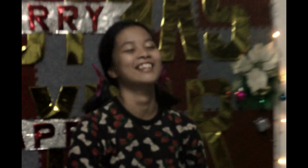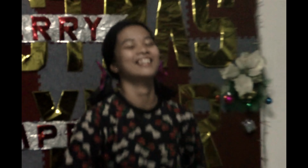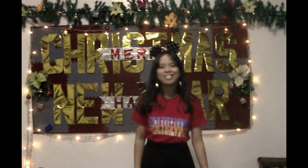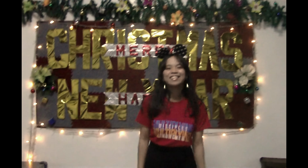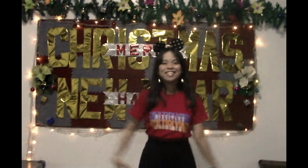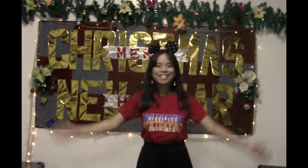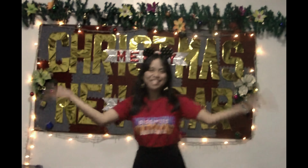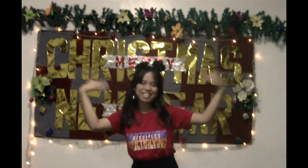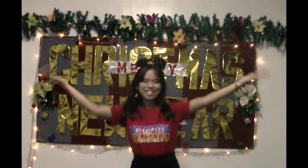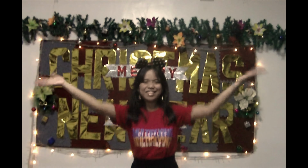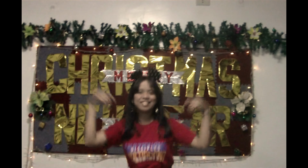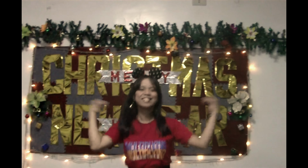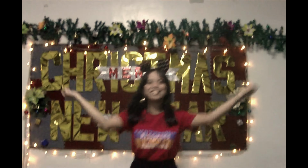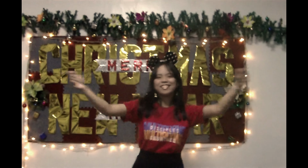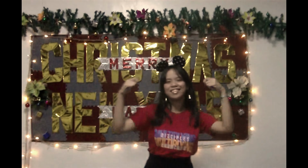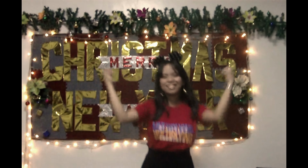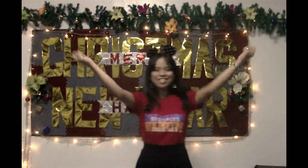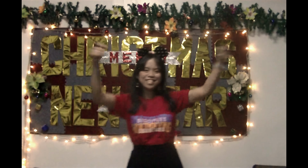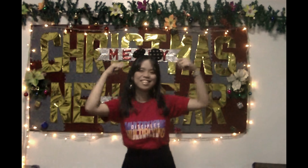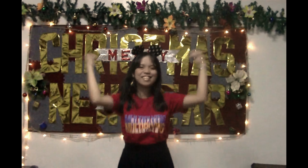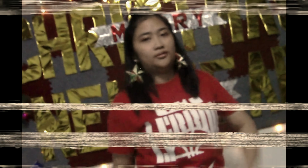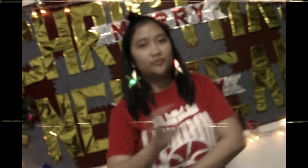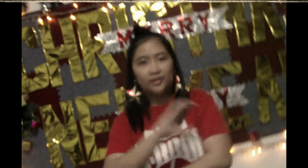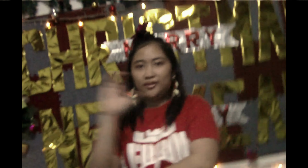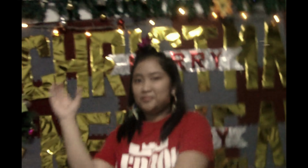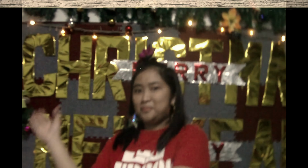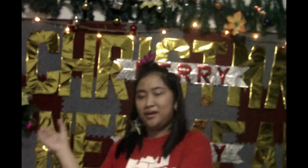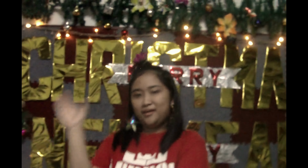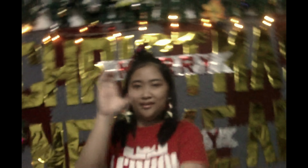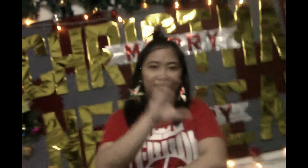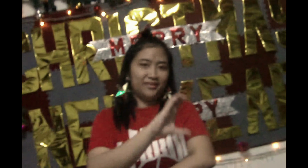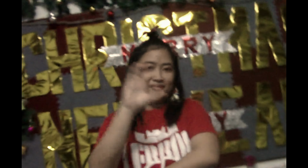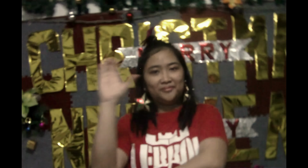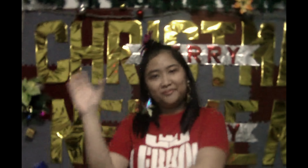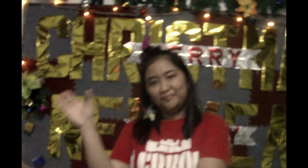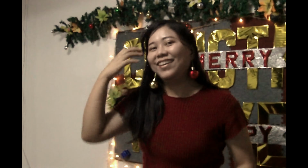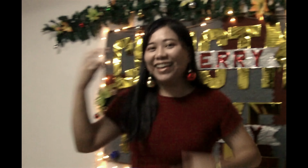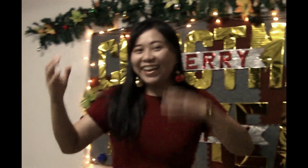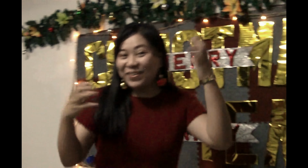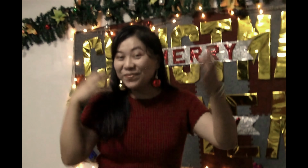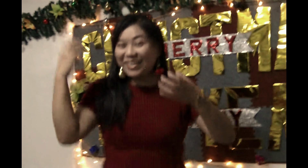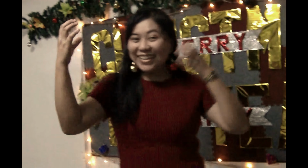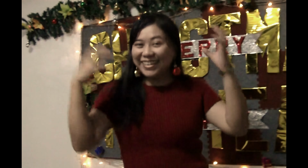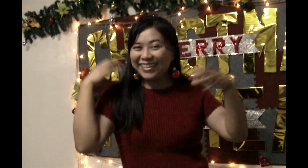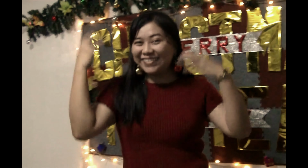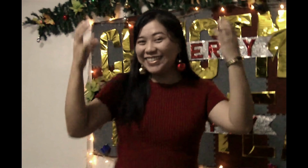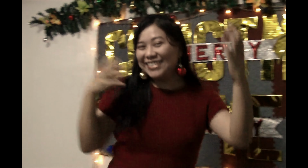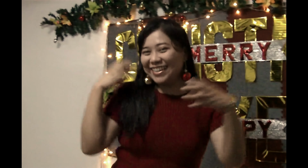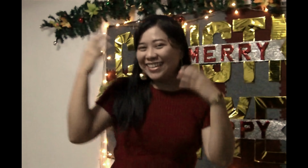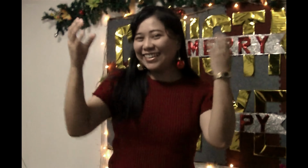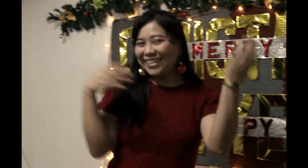Come on, let's celebrate, it's Christmas So be up with cheer,